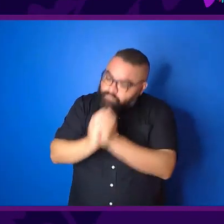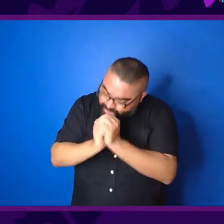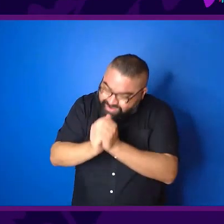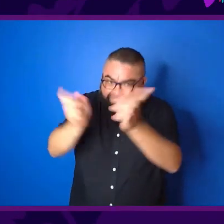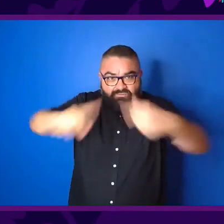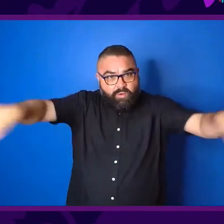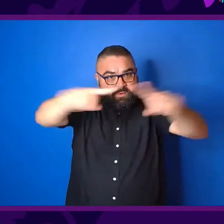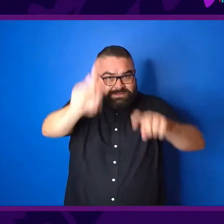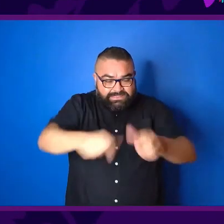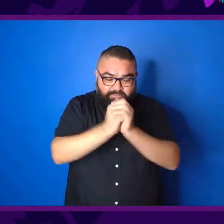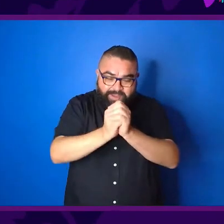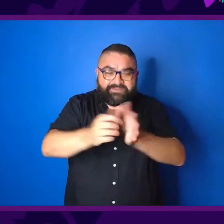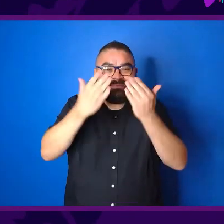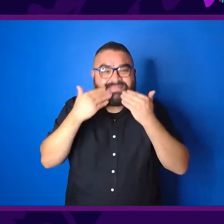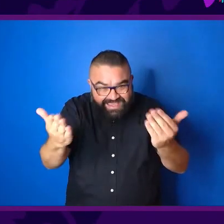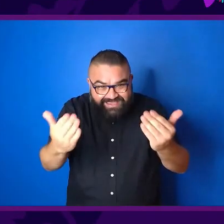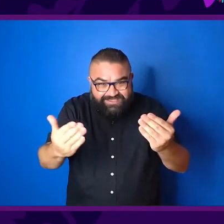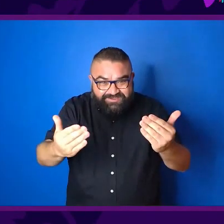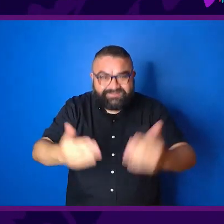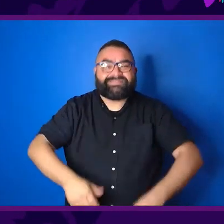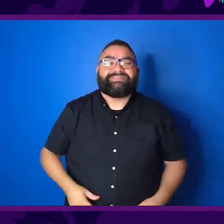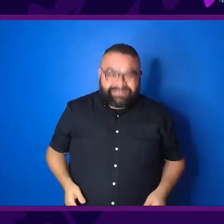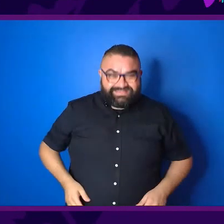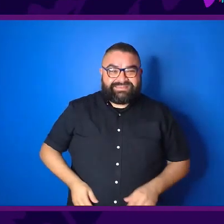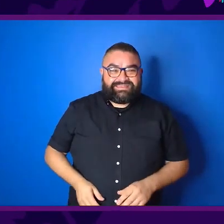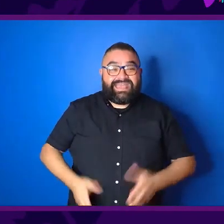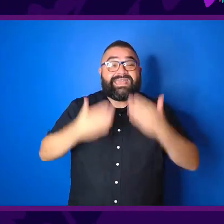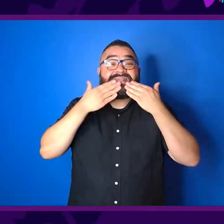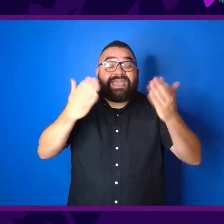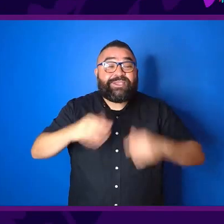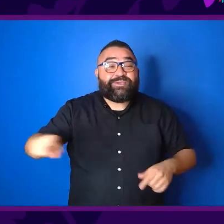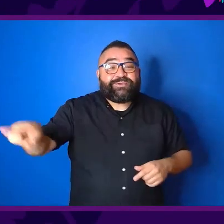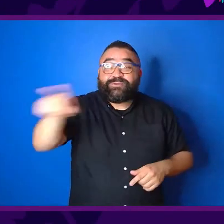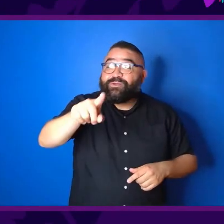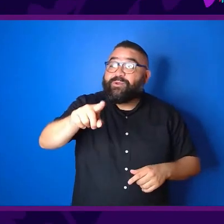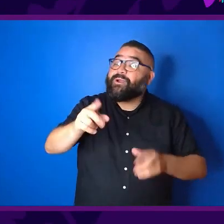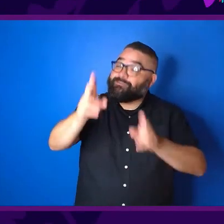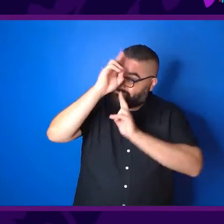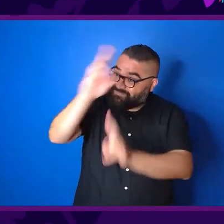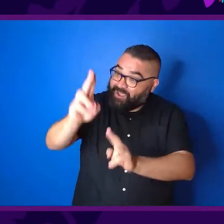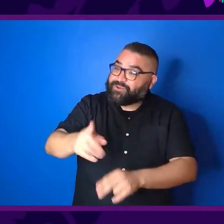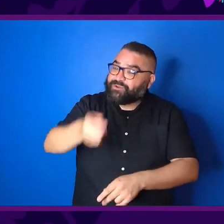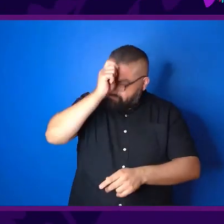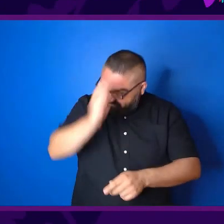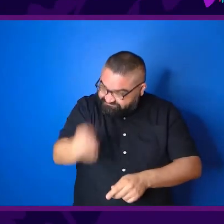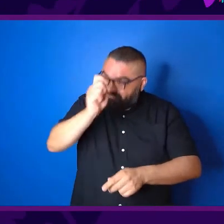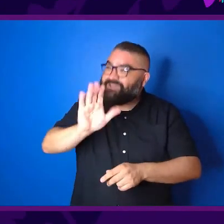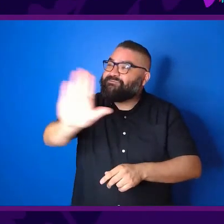Thank you. To your 90th birthday, Dolores. Thank you so much for everything.